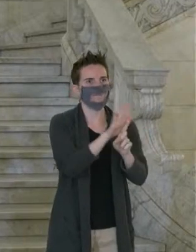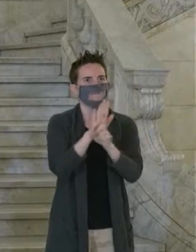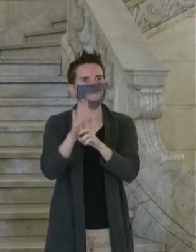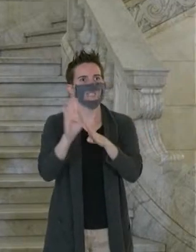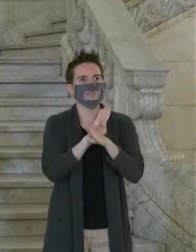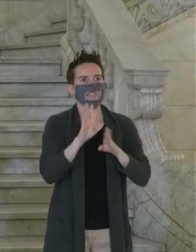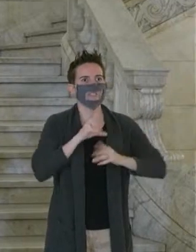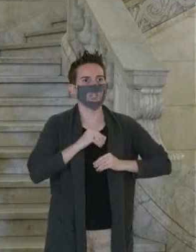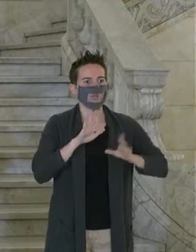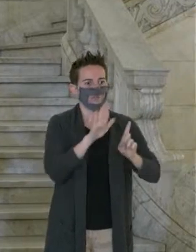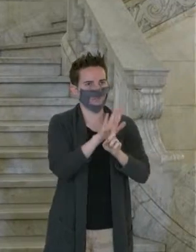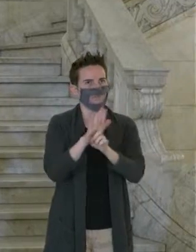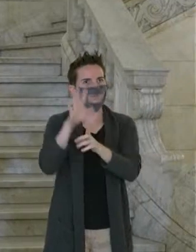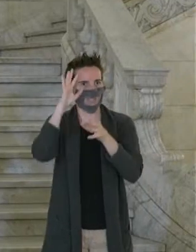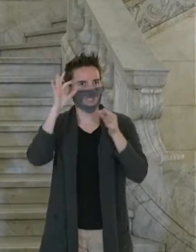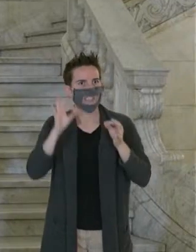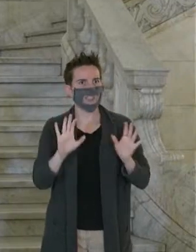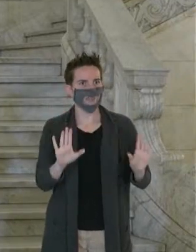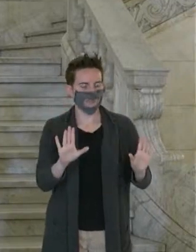owner.